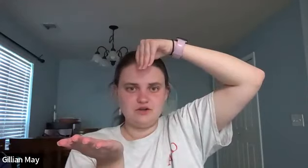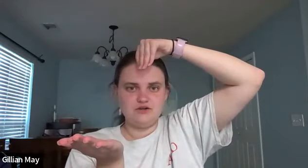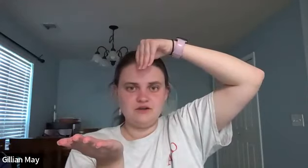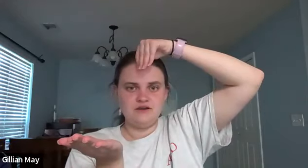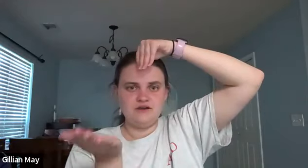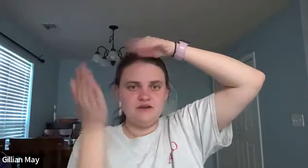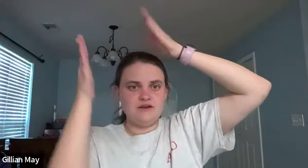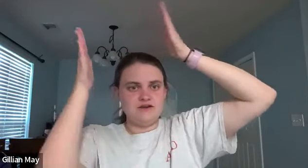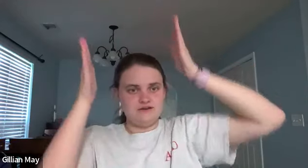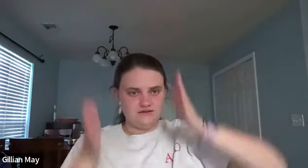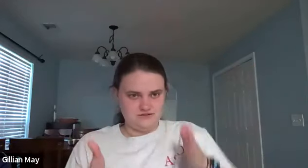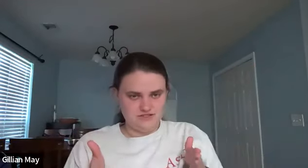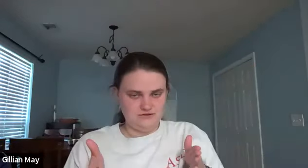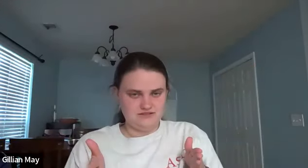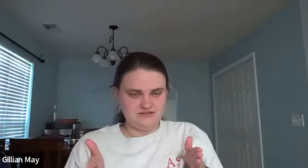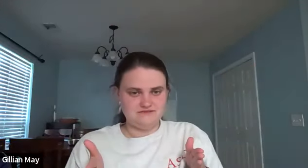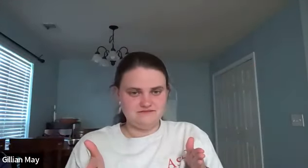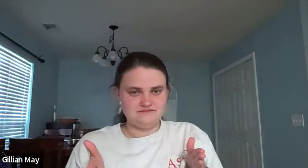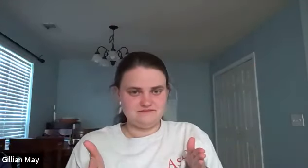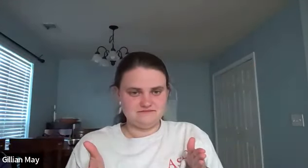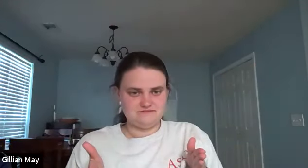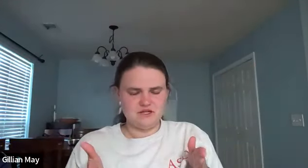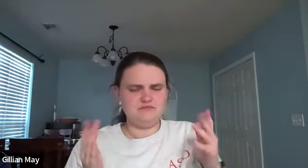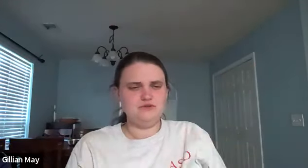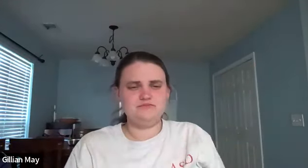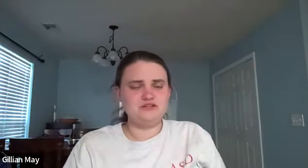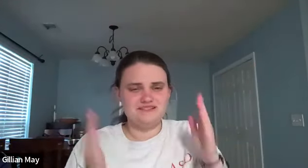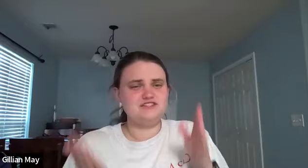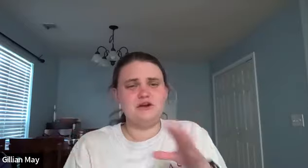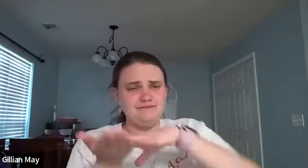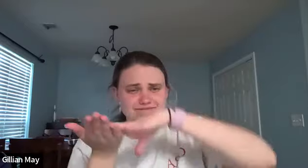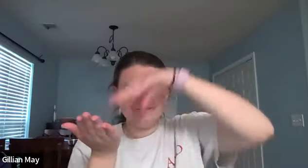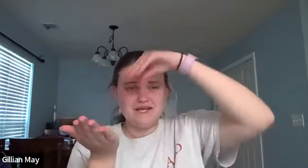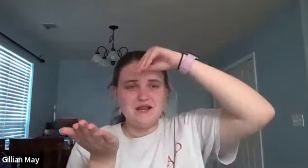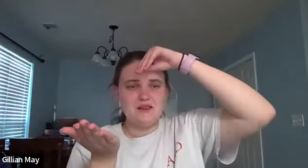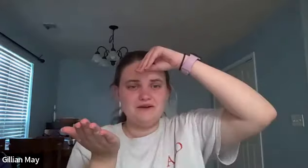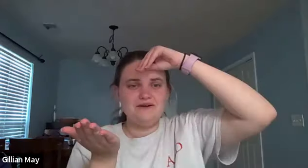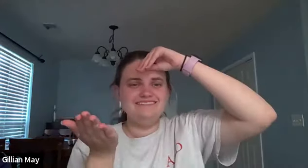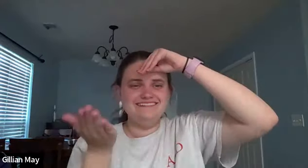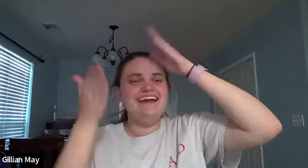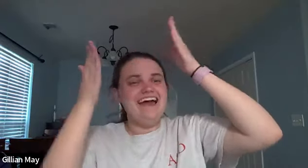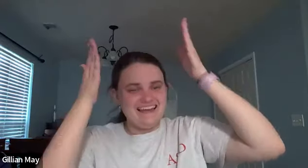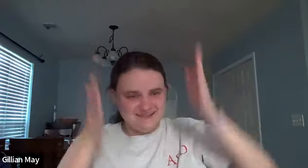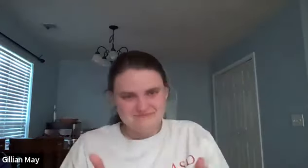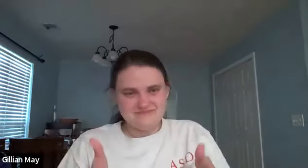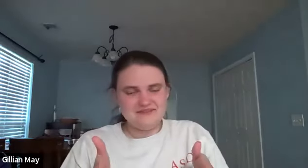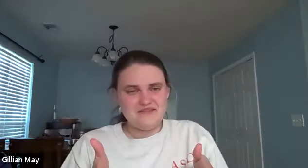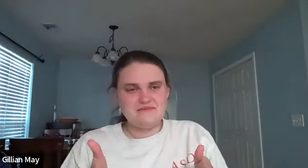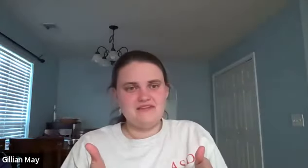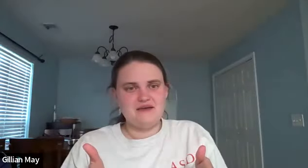Learn, student. Person, sorry. Learn, and then add that